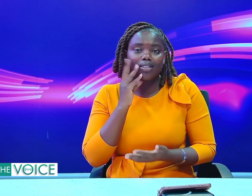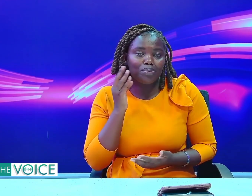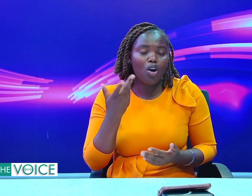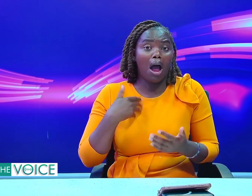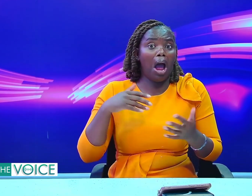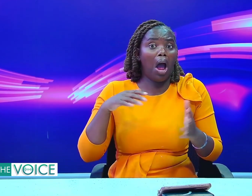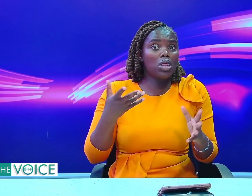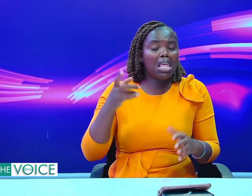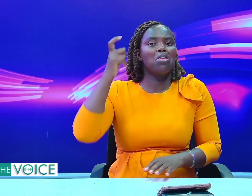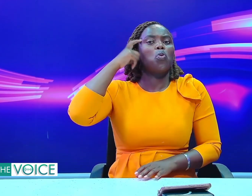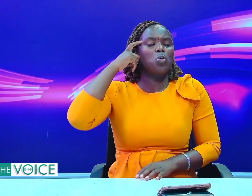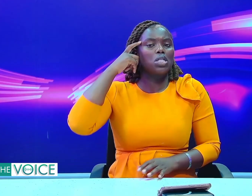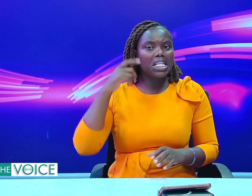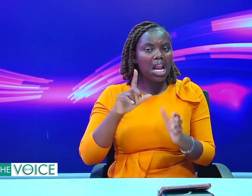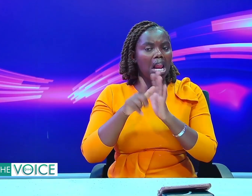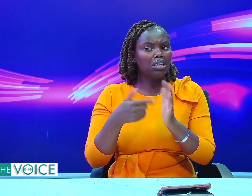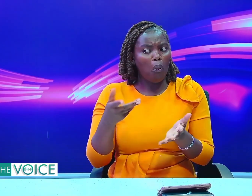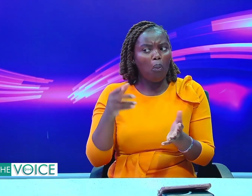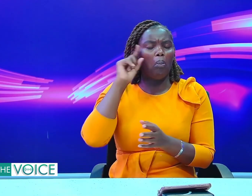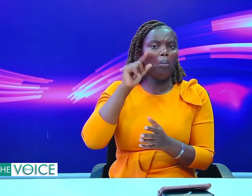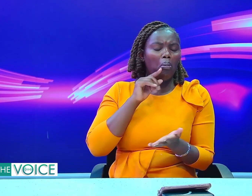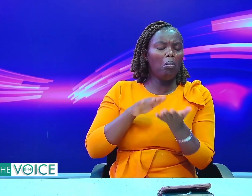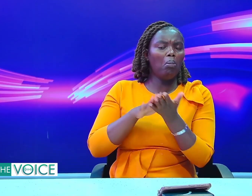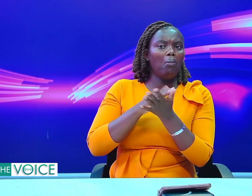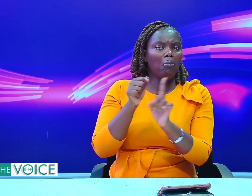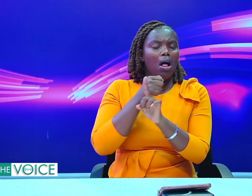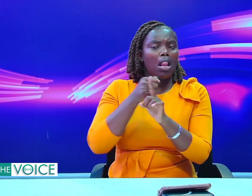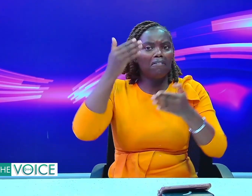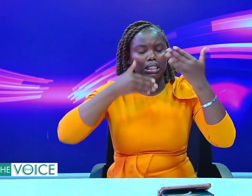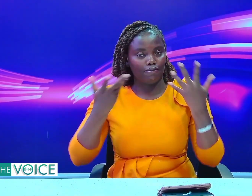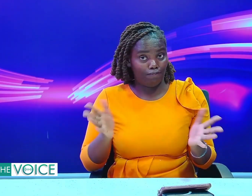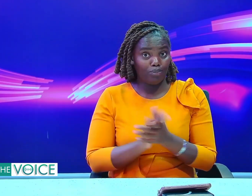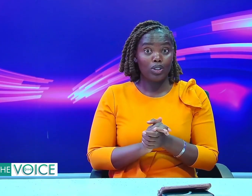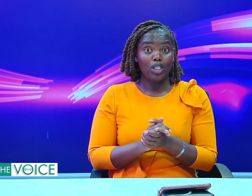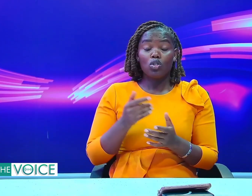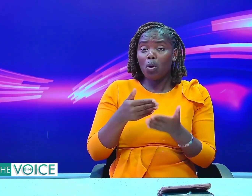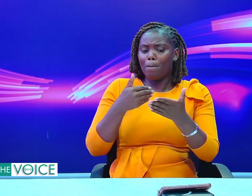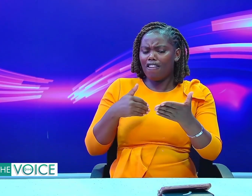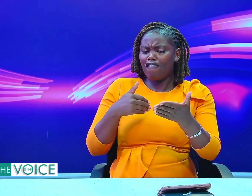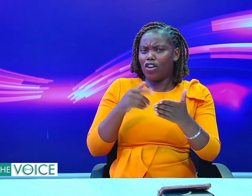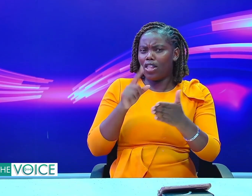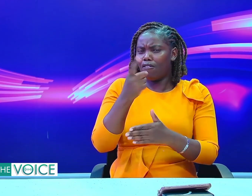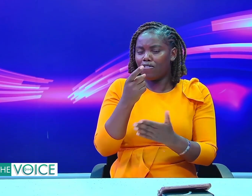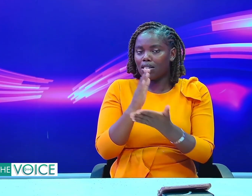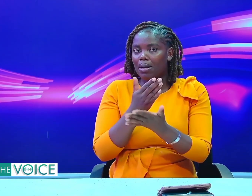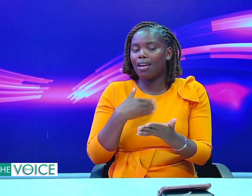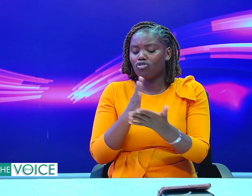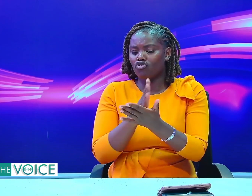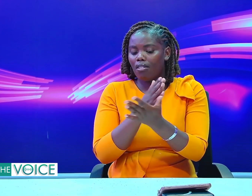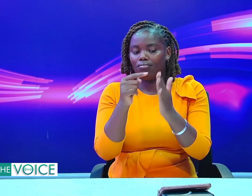silence are now coming out to share their experience, so that we can be able to know, and people can know